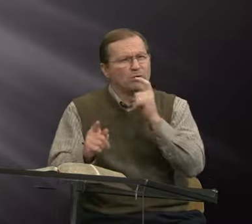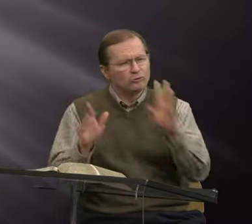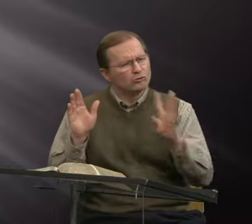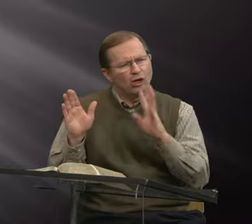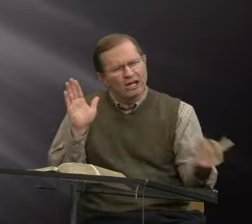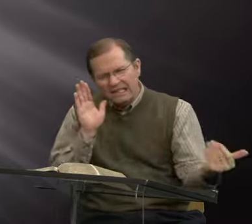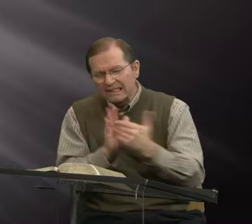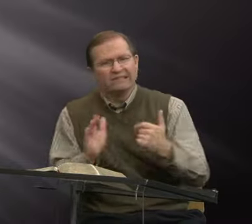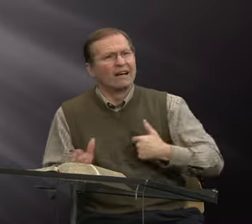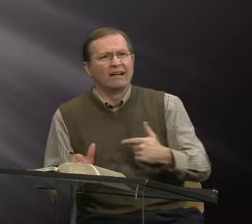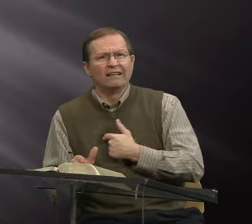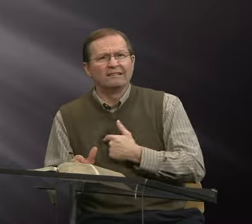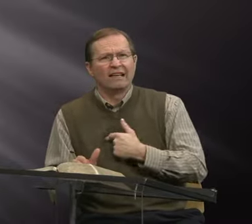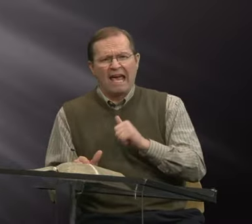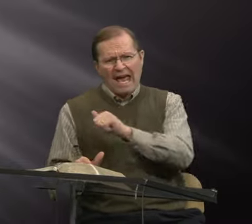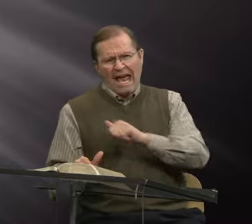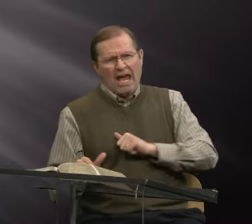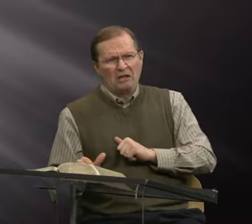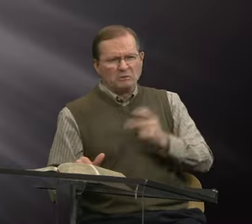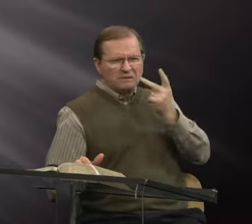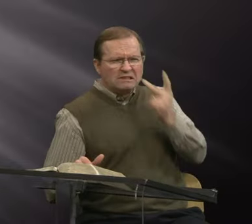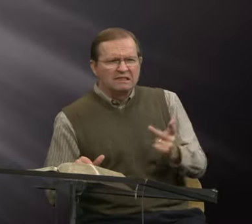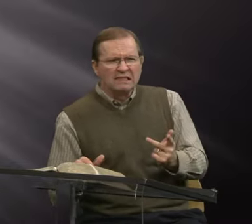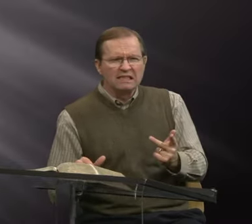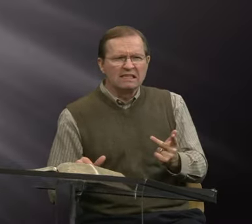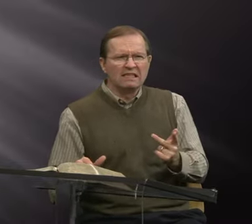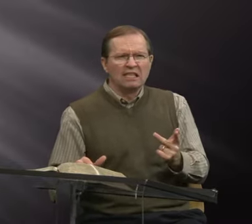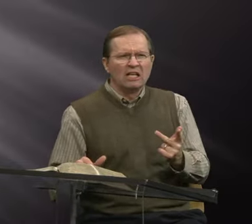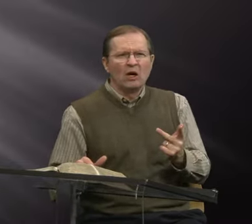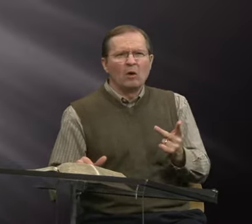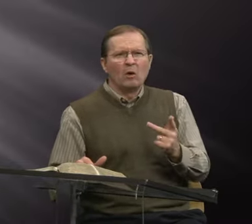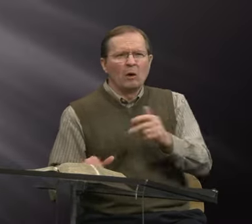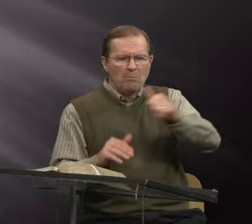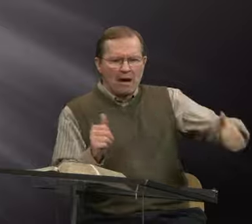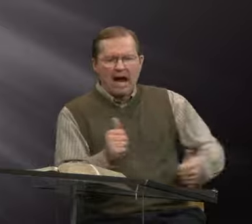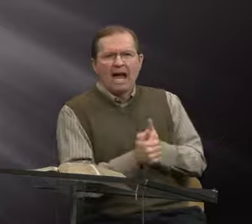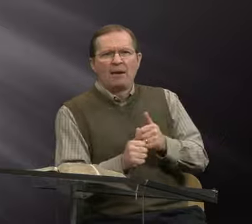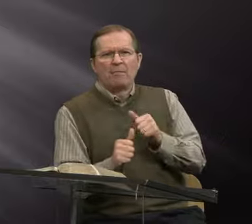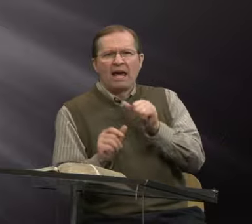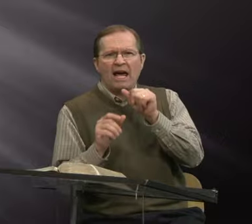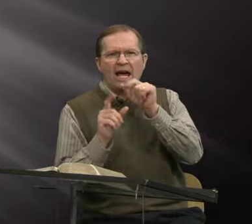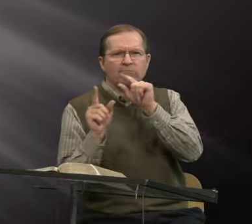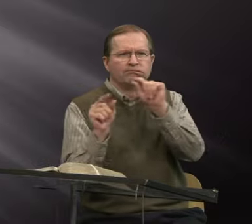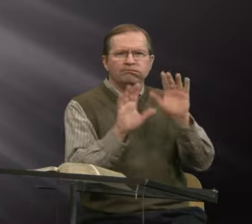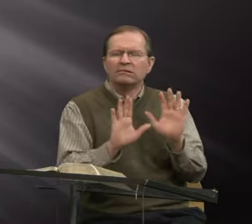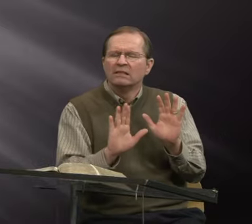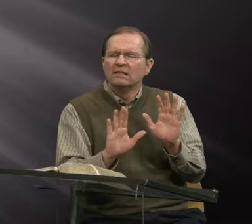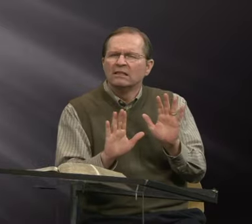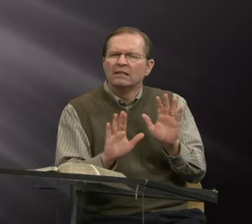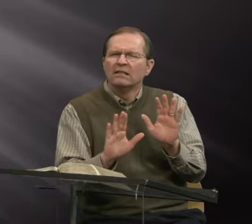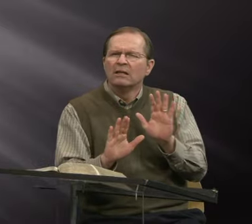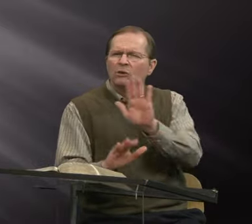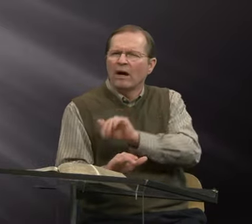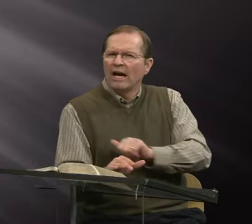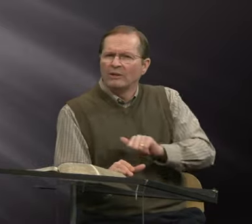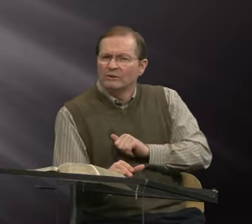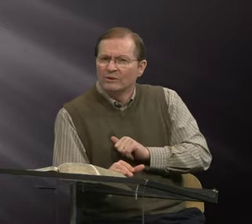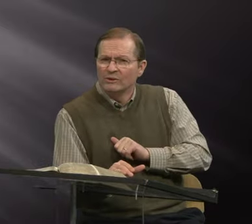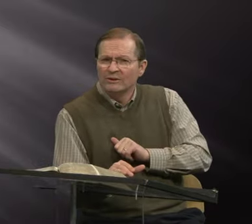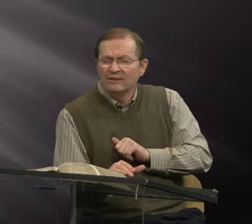But don't we have challenges like that every day? People who talk against us, and we see their attitude, and maybe we know people are gossiping